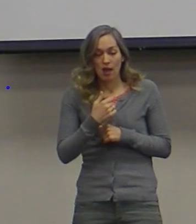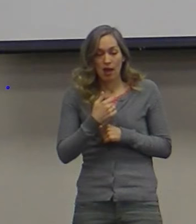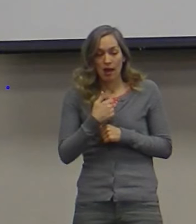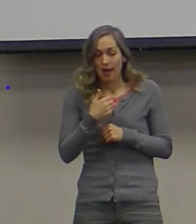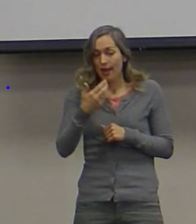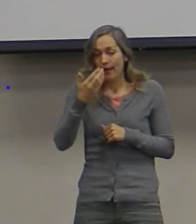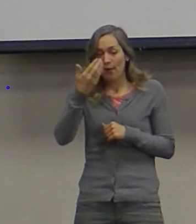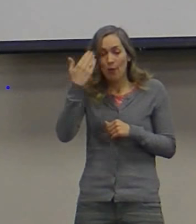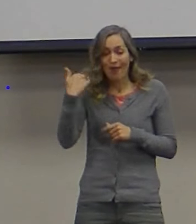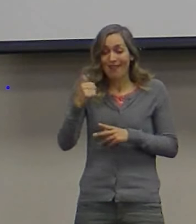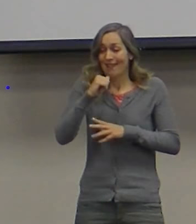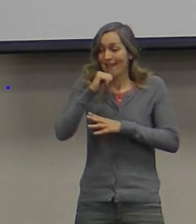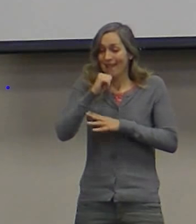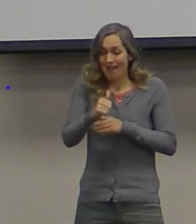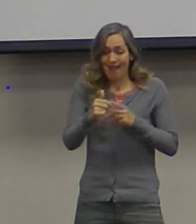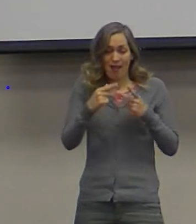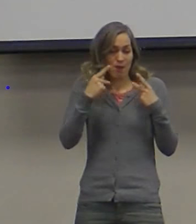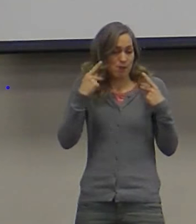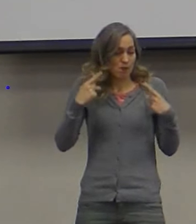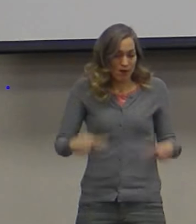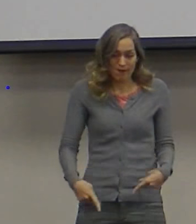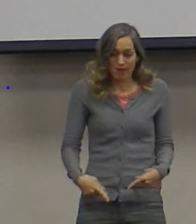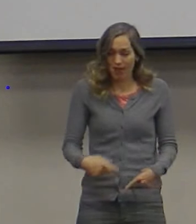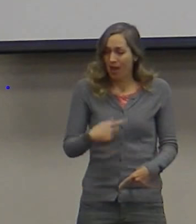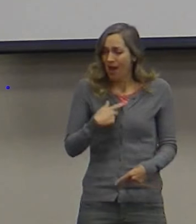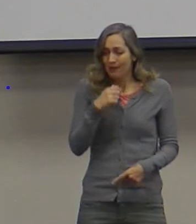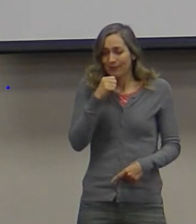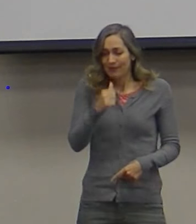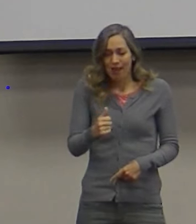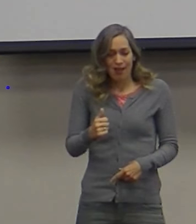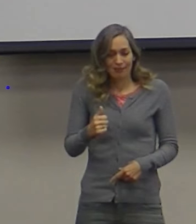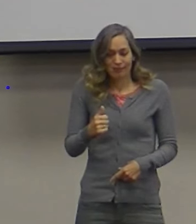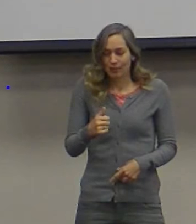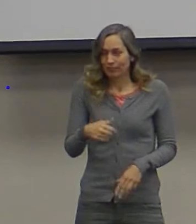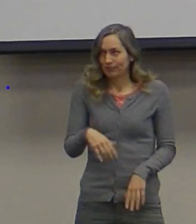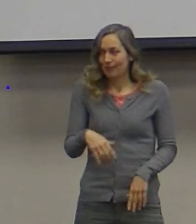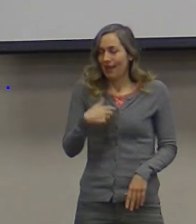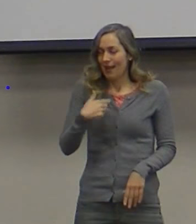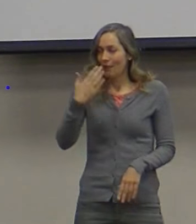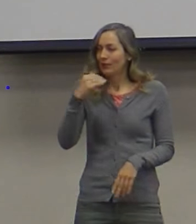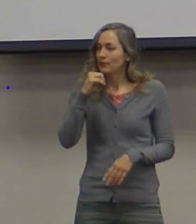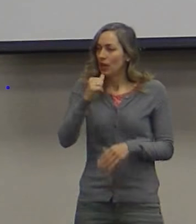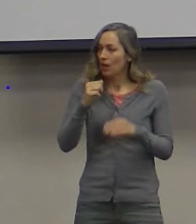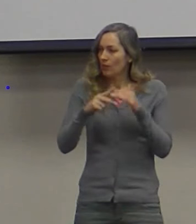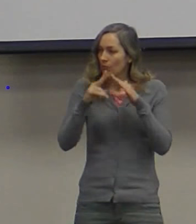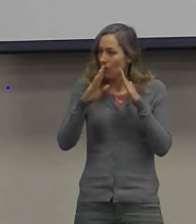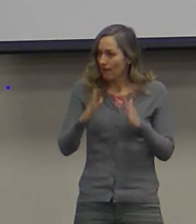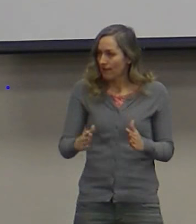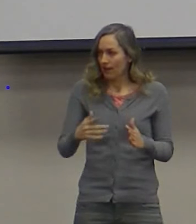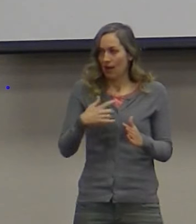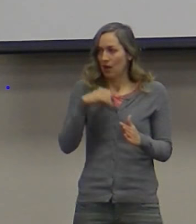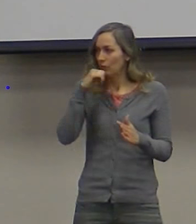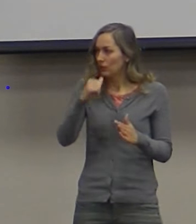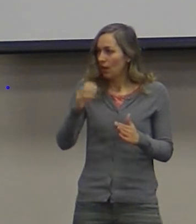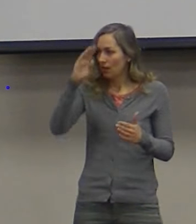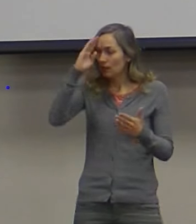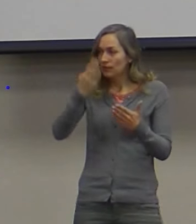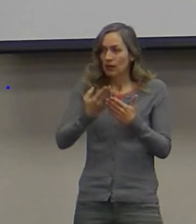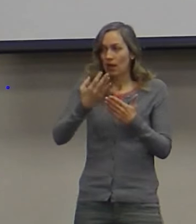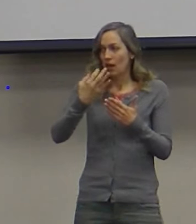prophet, nor a prophet's son, but I was a herdsman and a dresser of sycamore